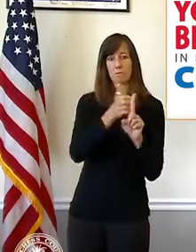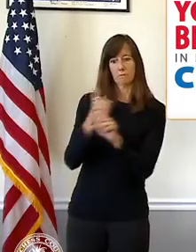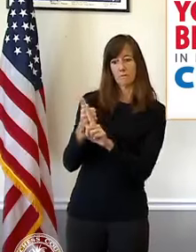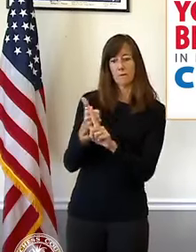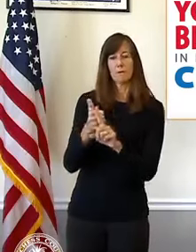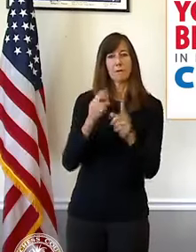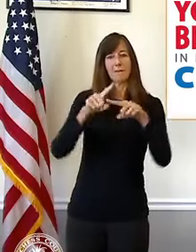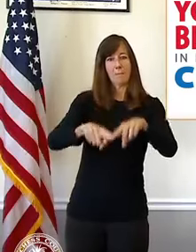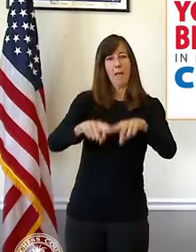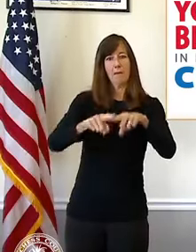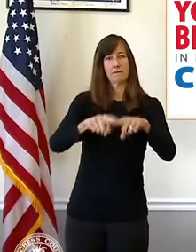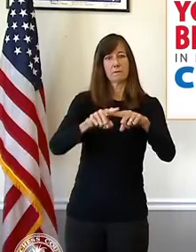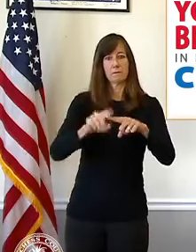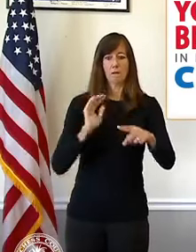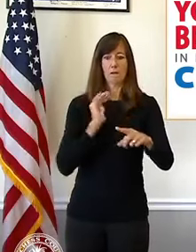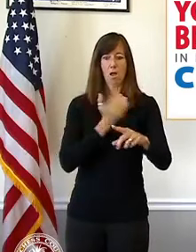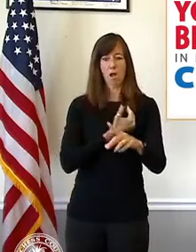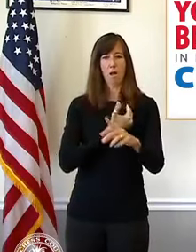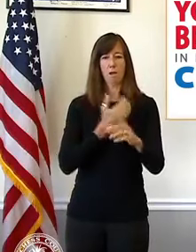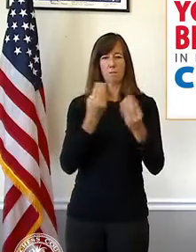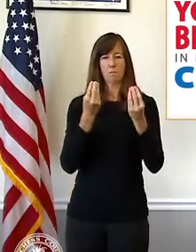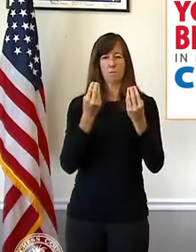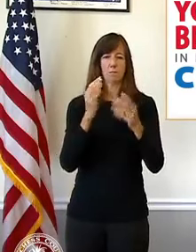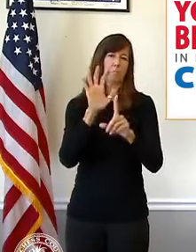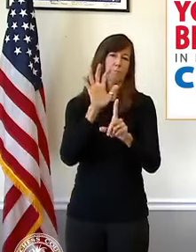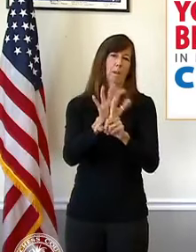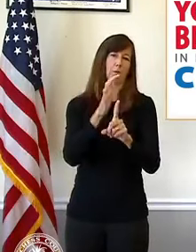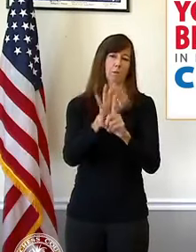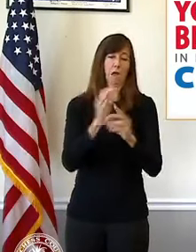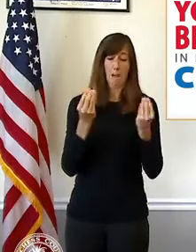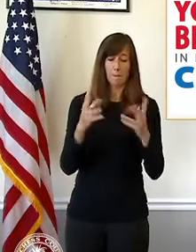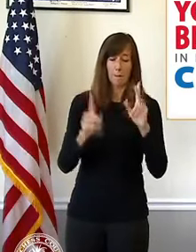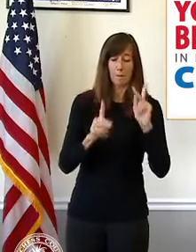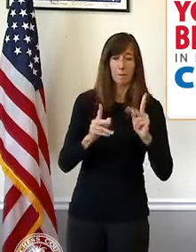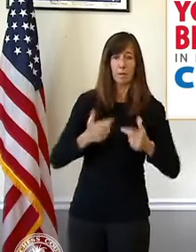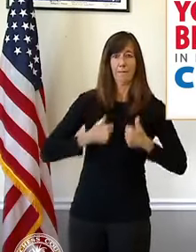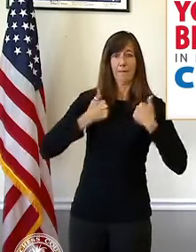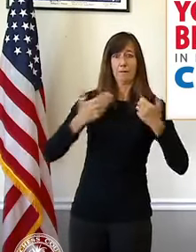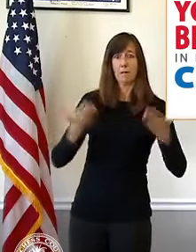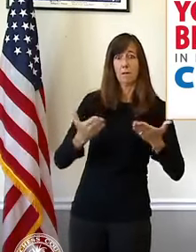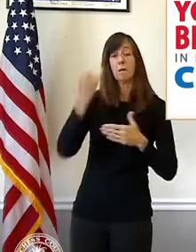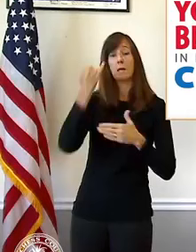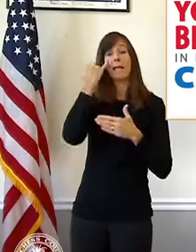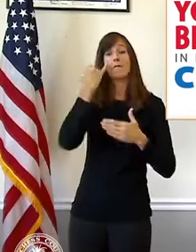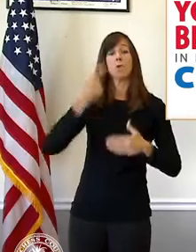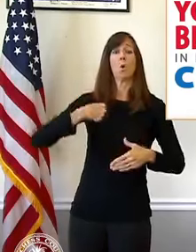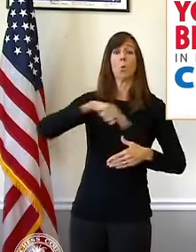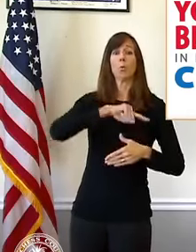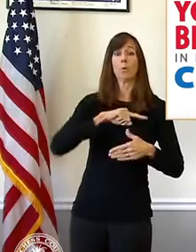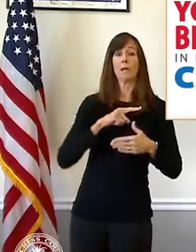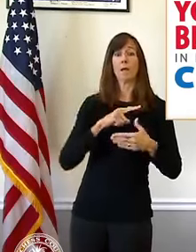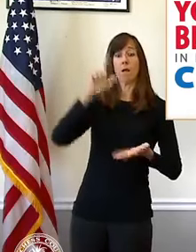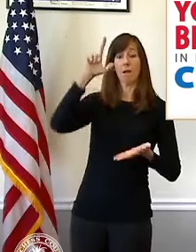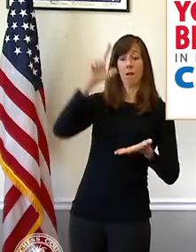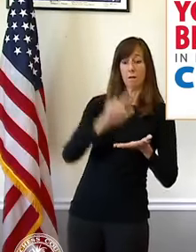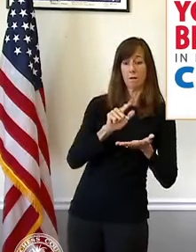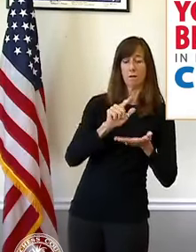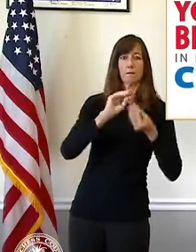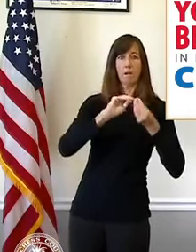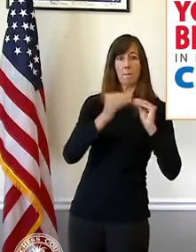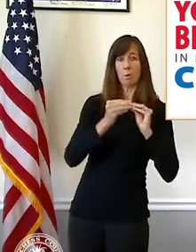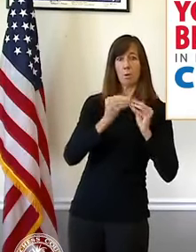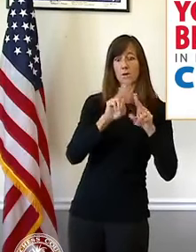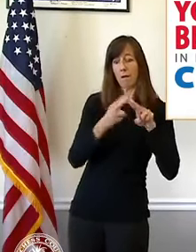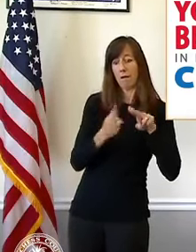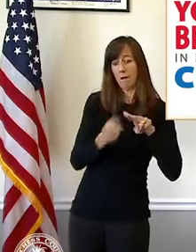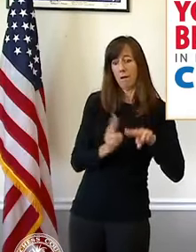right, legislative districts are carved up. And if we lose those numbers, we don't count you, then we lose representation in Congress